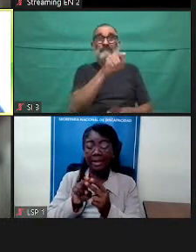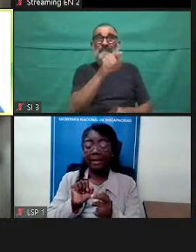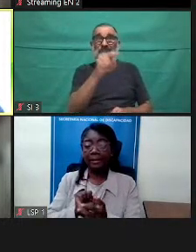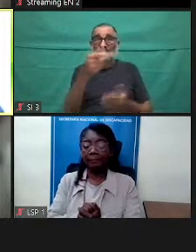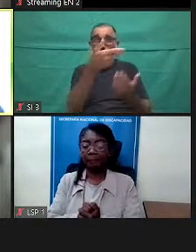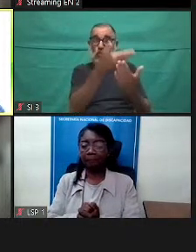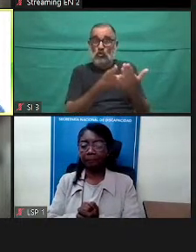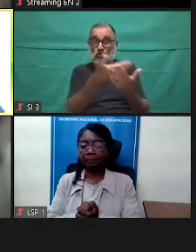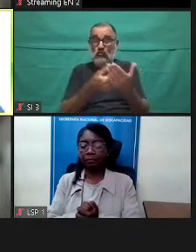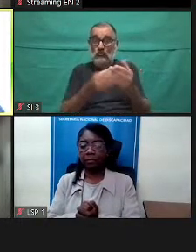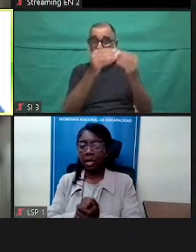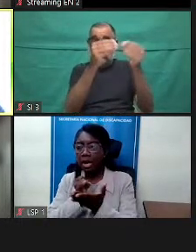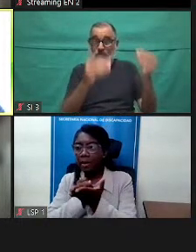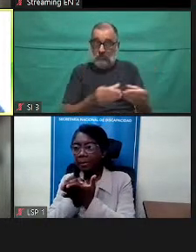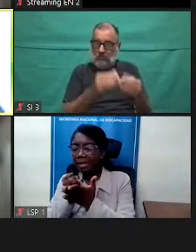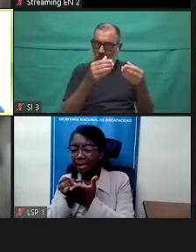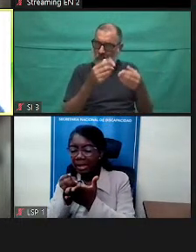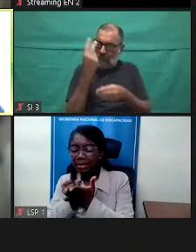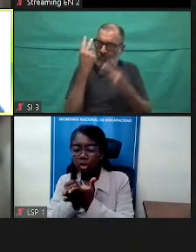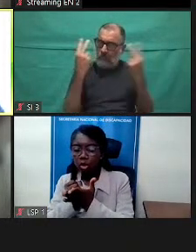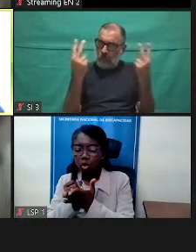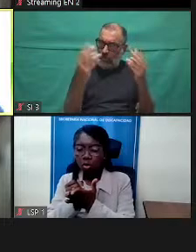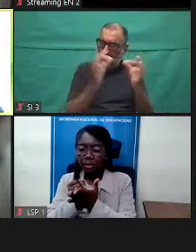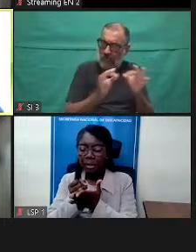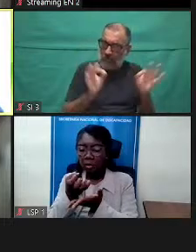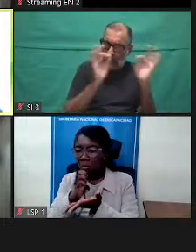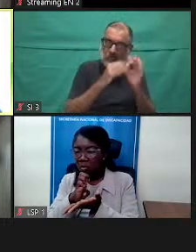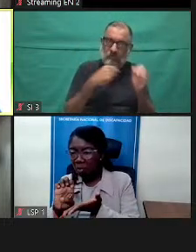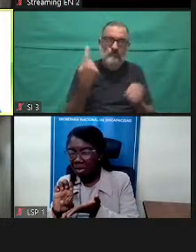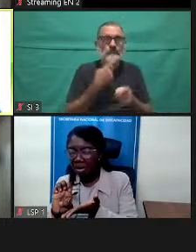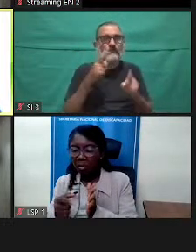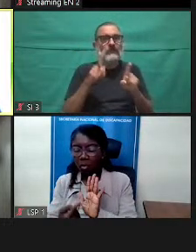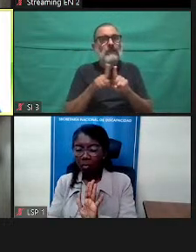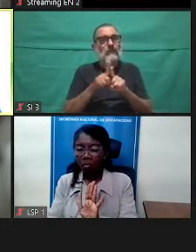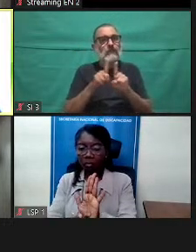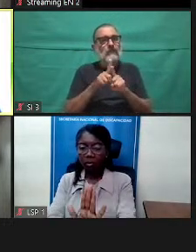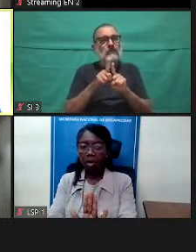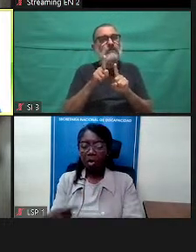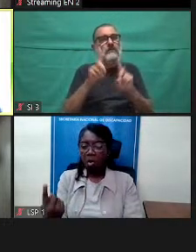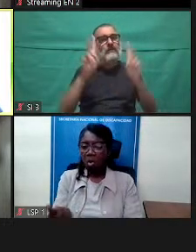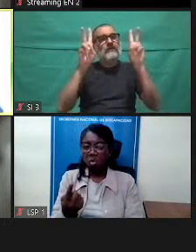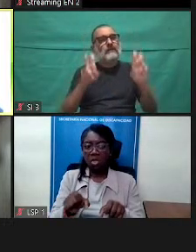have to acknowledge that financial economic